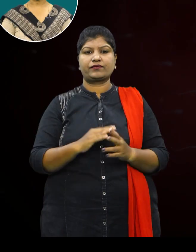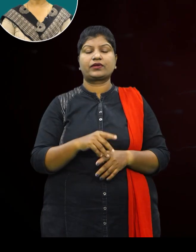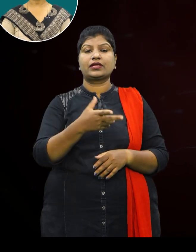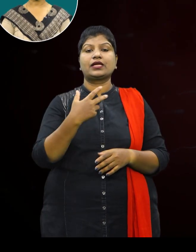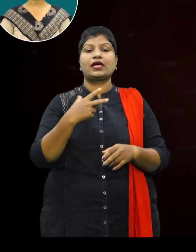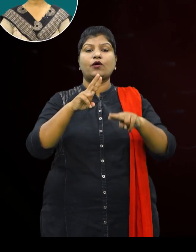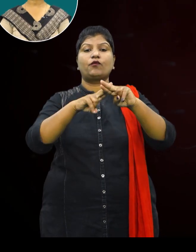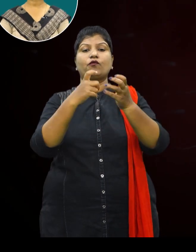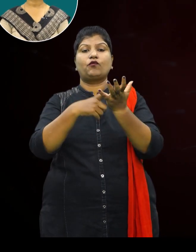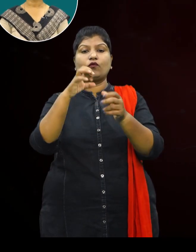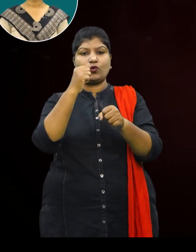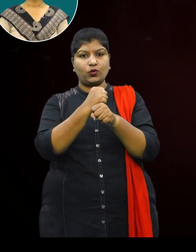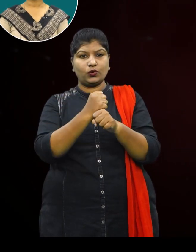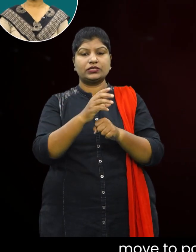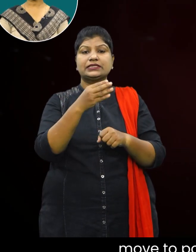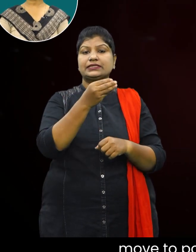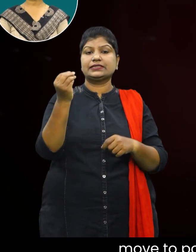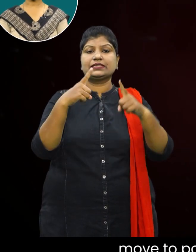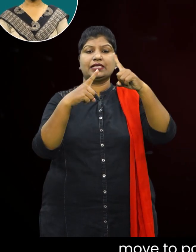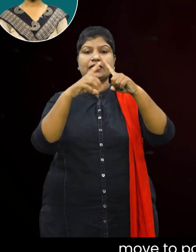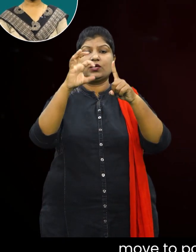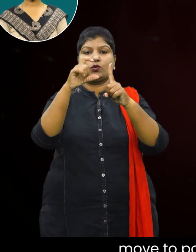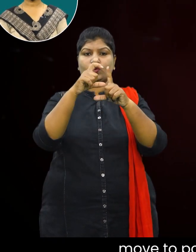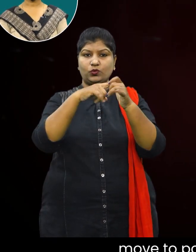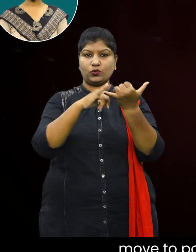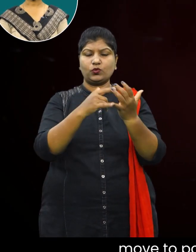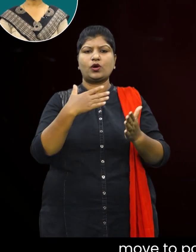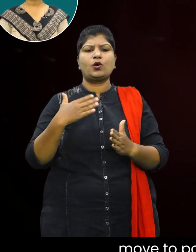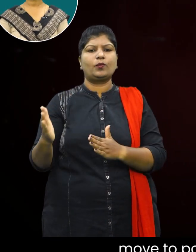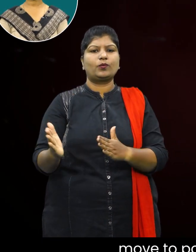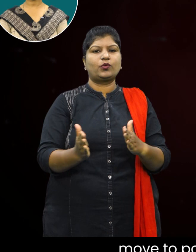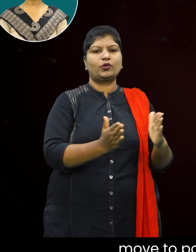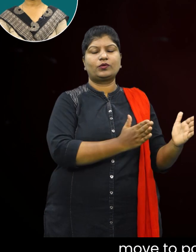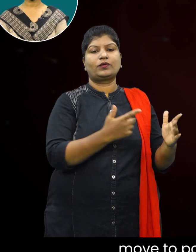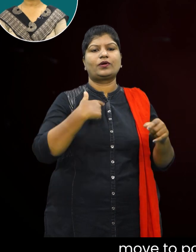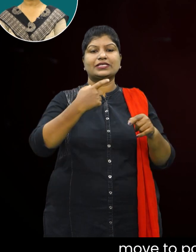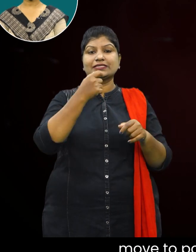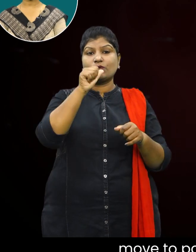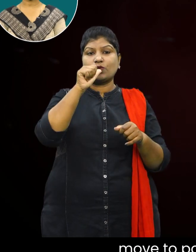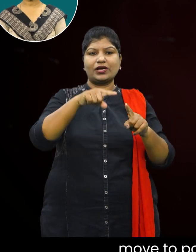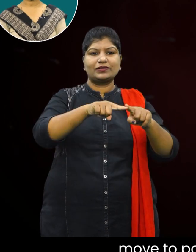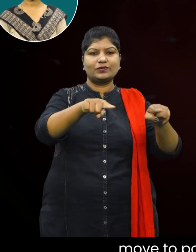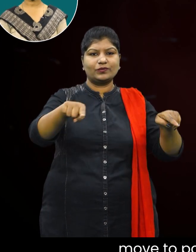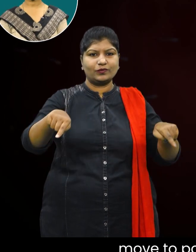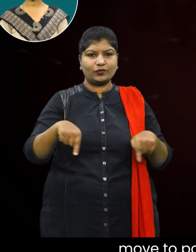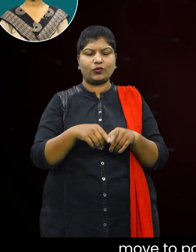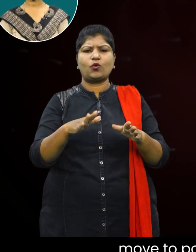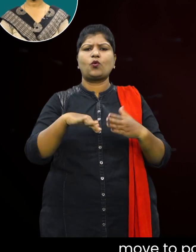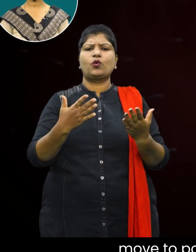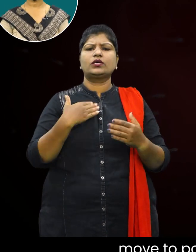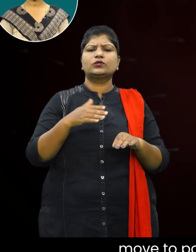frogs and toads move to ponds and slow flowing streams.